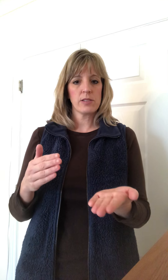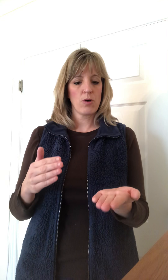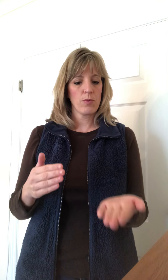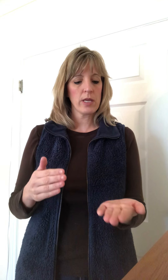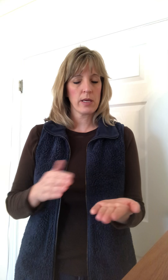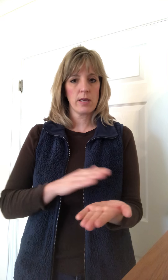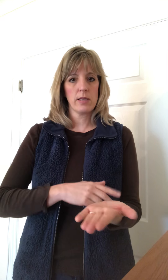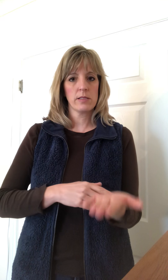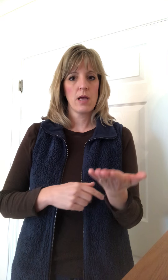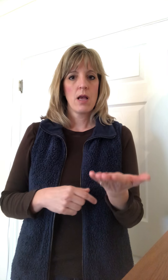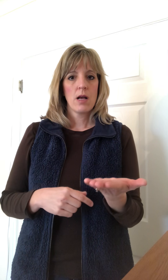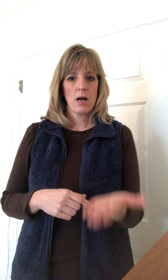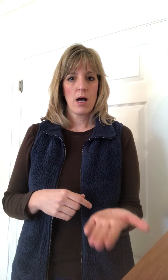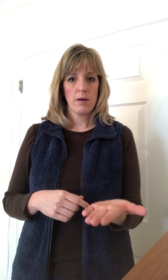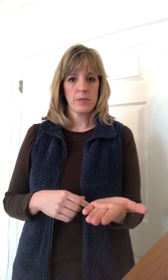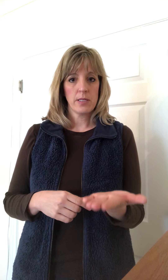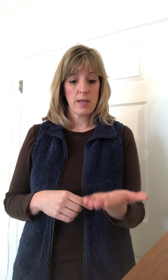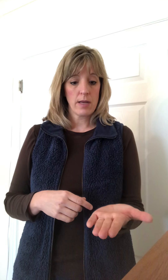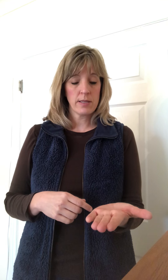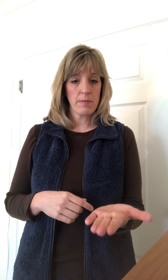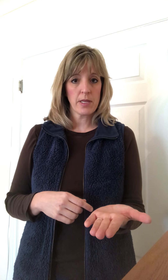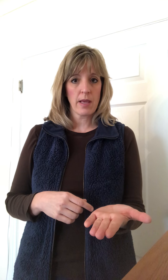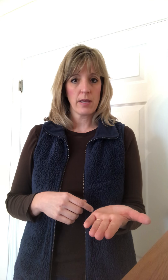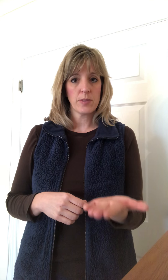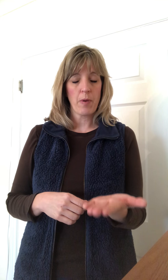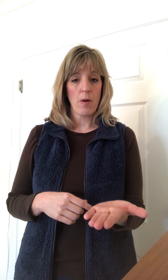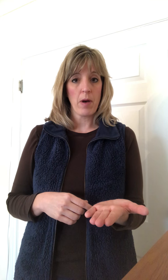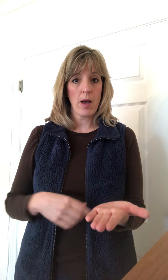so weak is non-dominant hand, palm up.